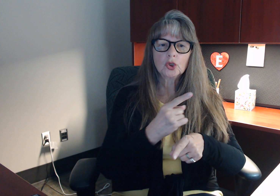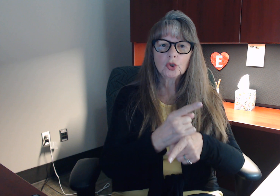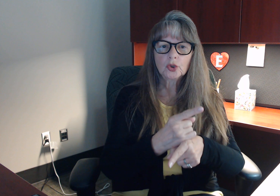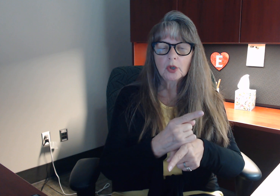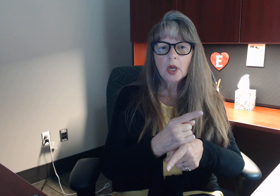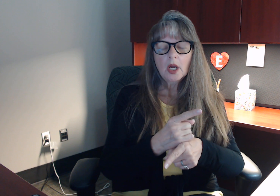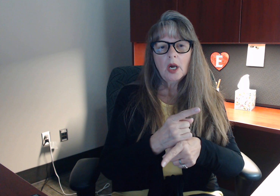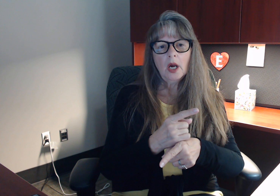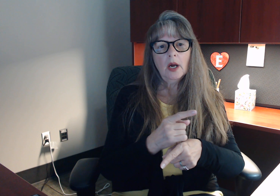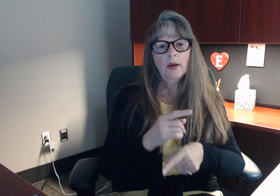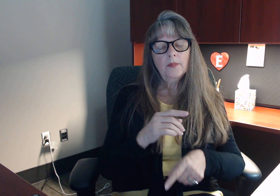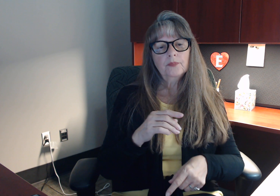regular,